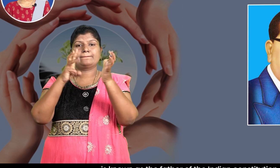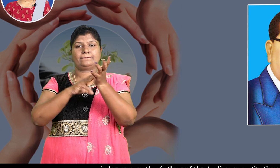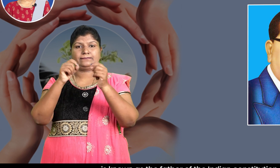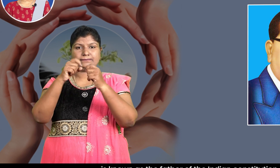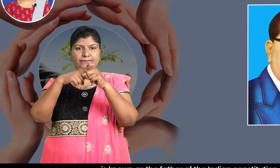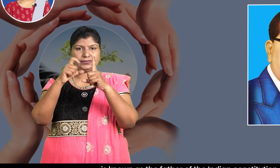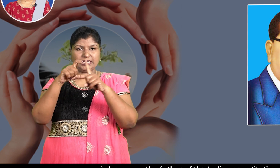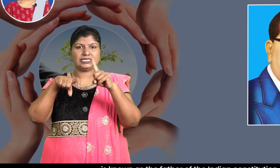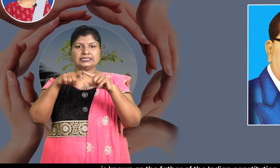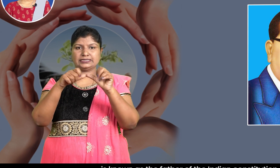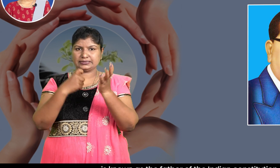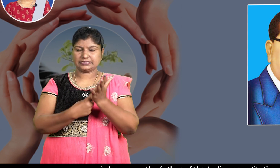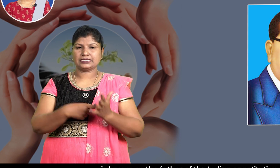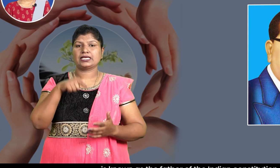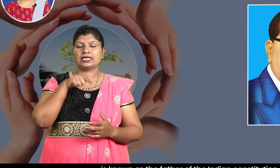is known as